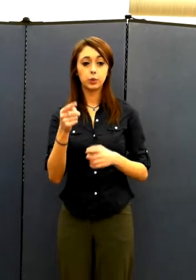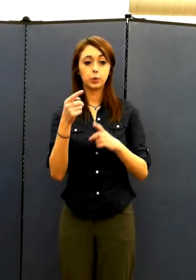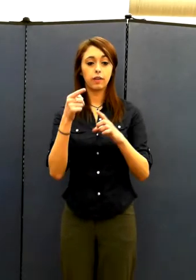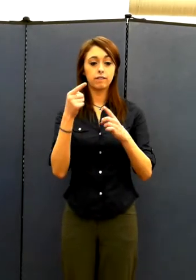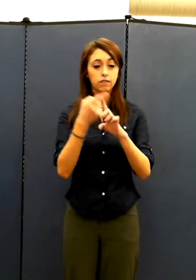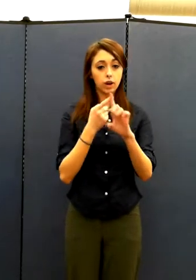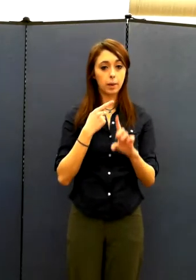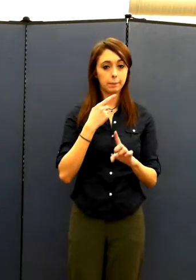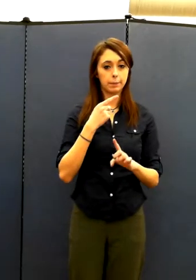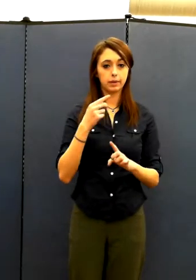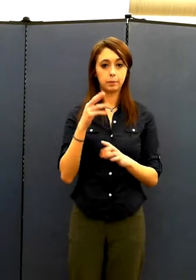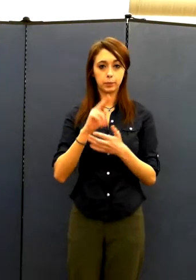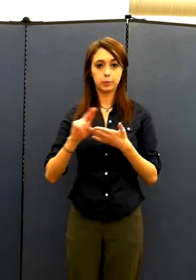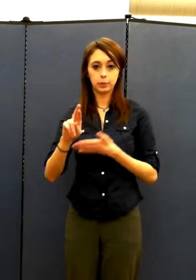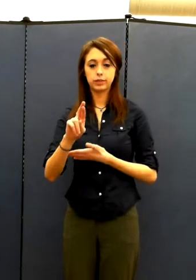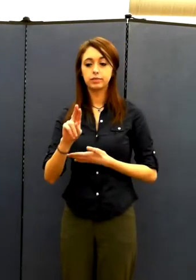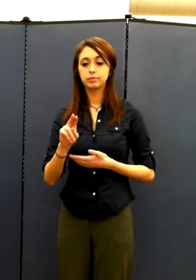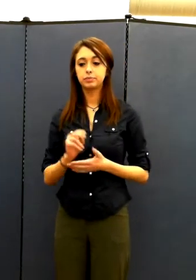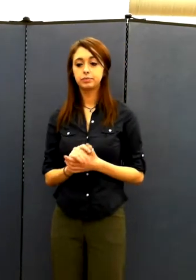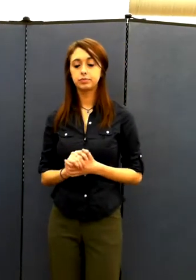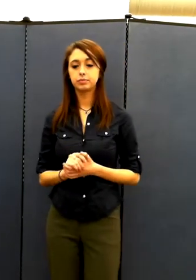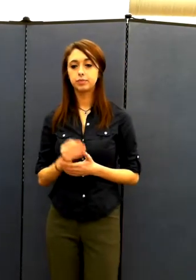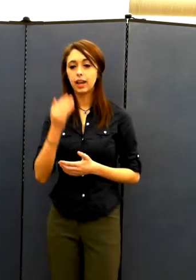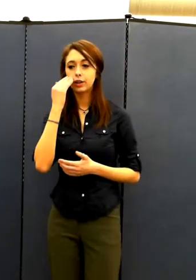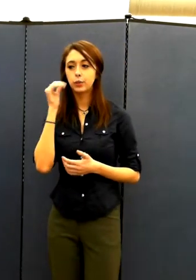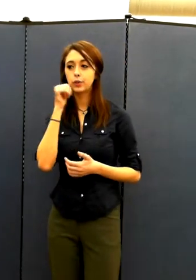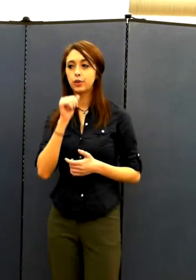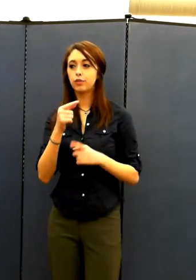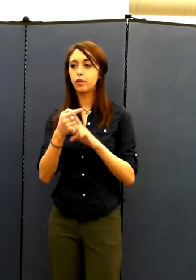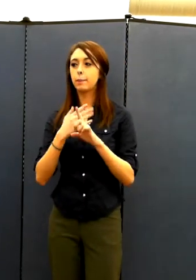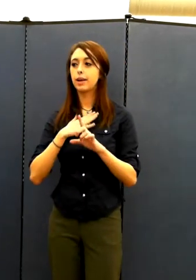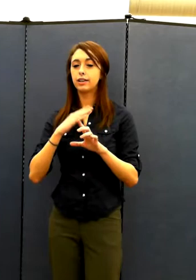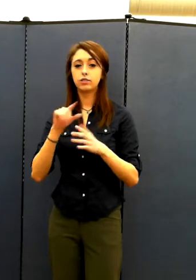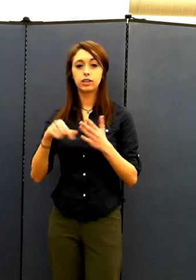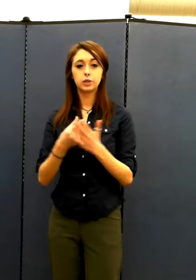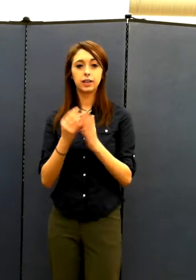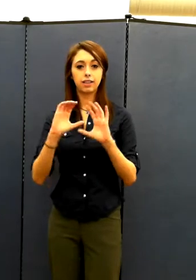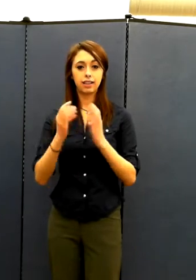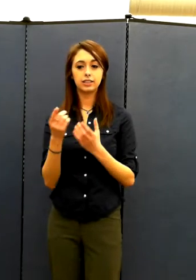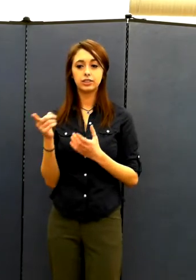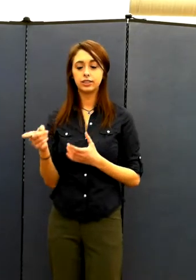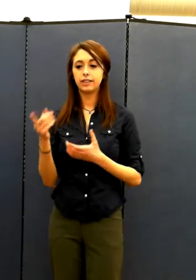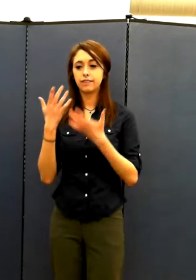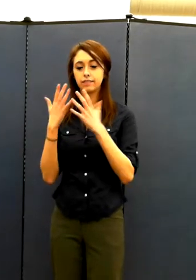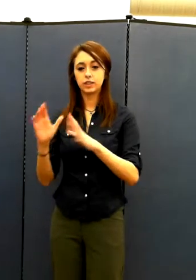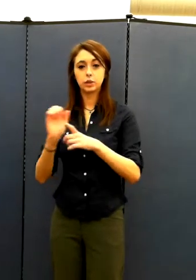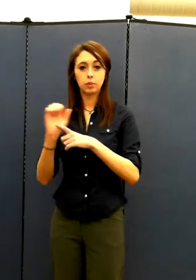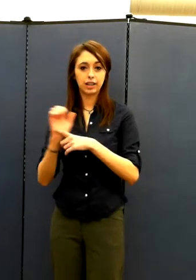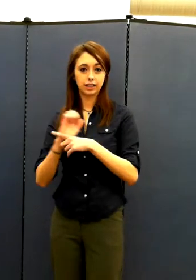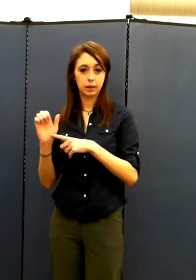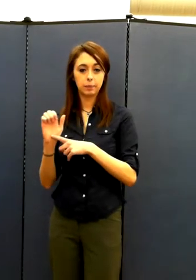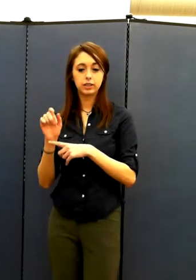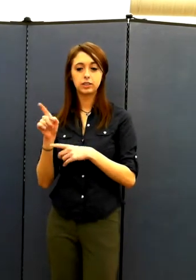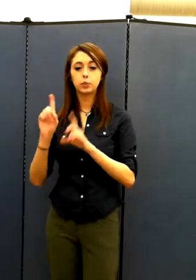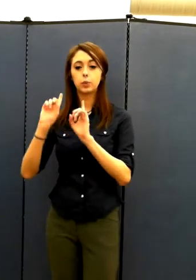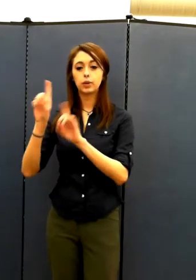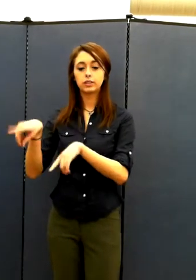as well. I know a girl from my graduating classes, she finished her practicum, and she went to go work for this